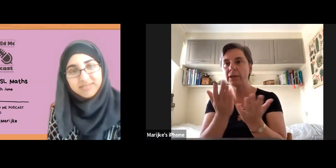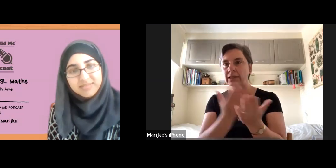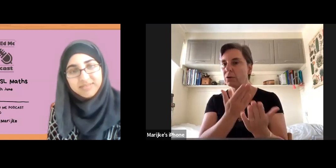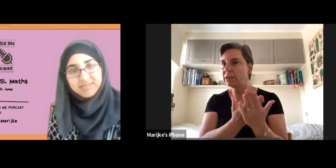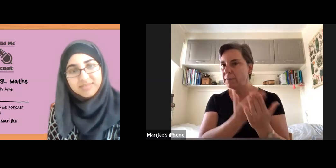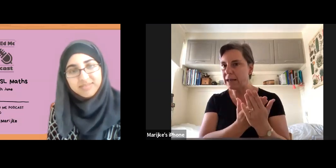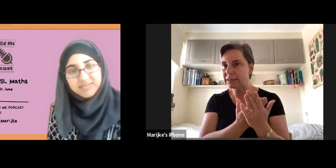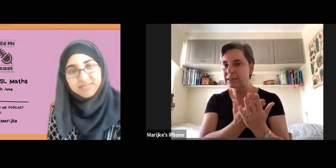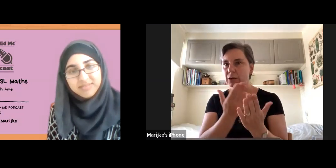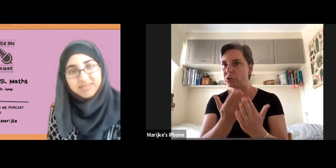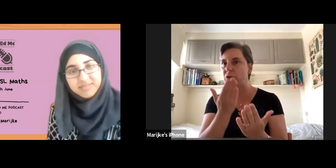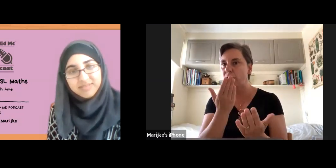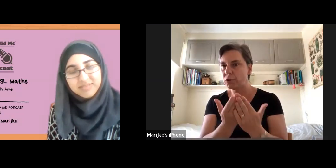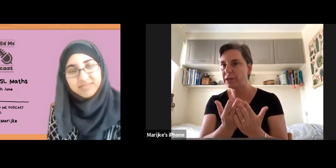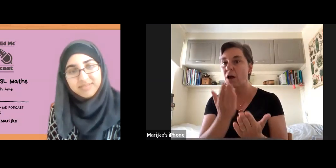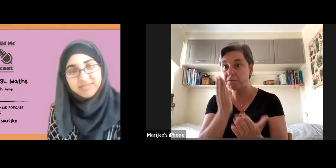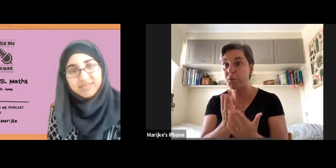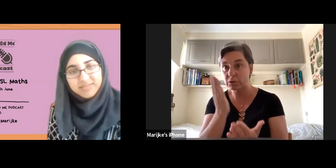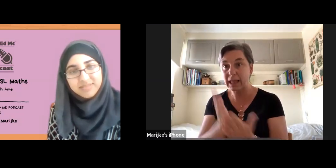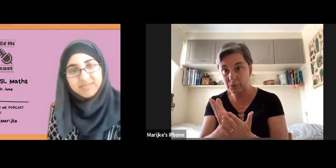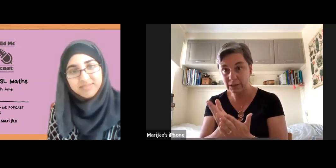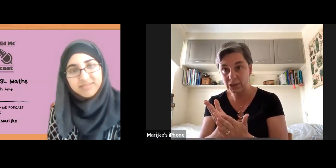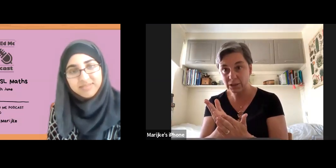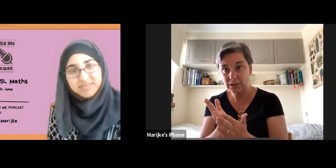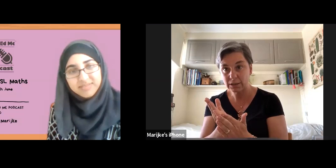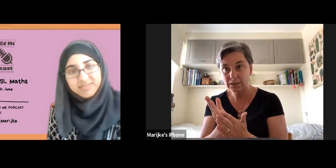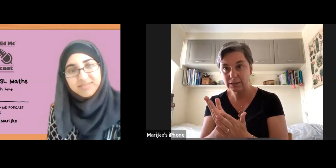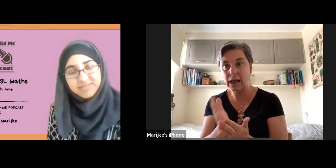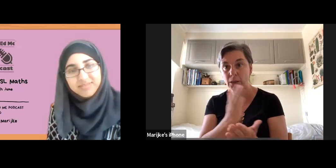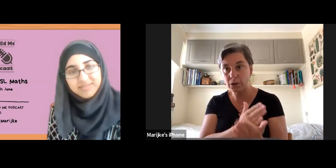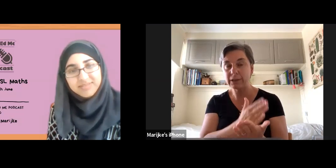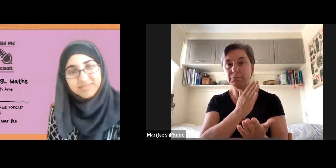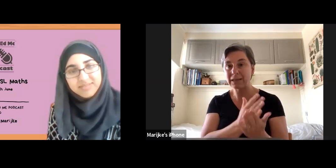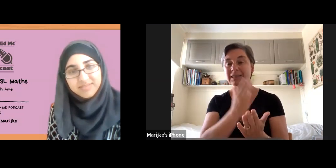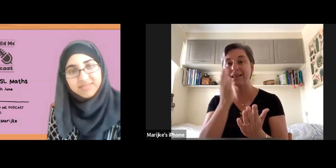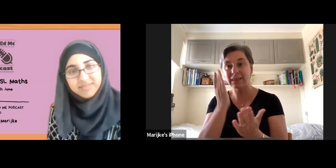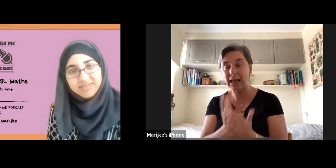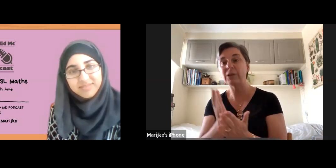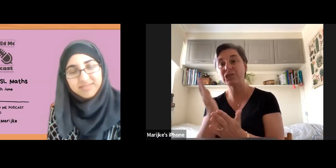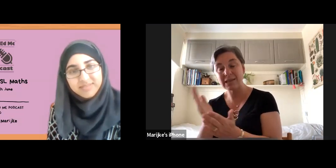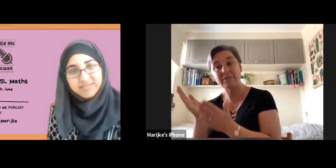not only maths, they are also learning a foreign language. They are learning maths in a language they never